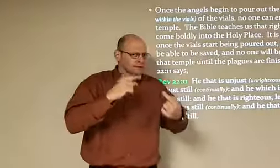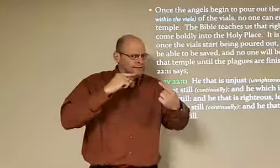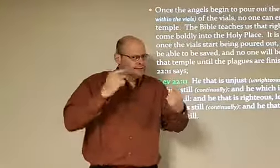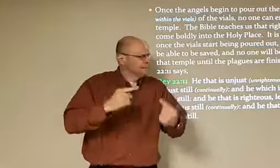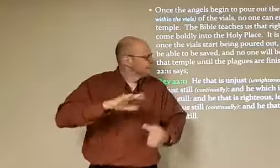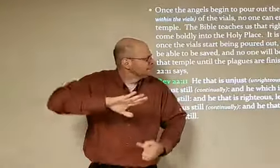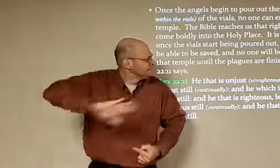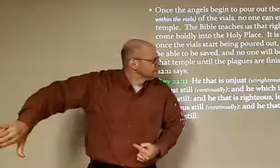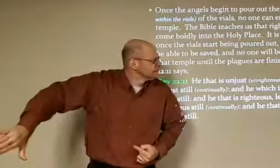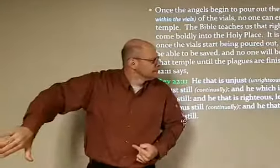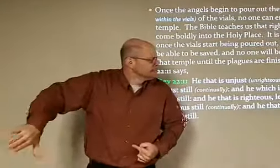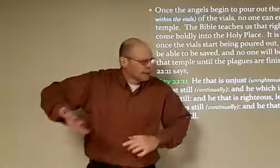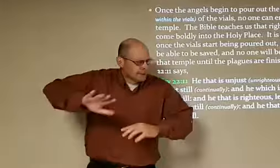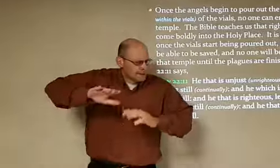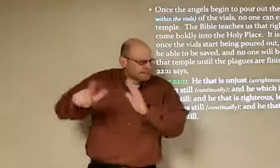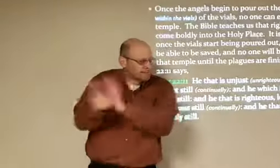prays, studies, avoids sin,